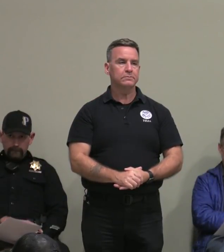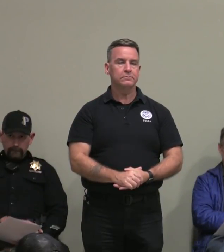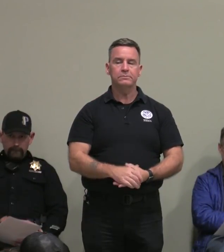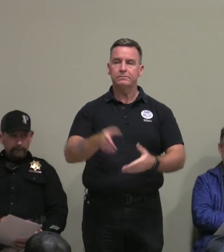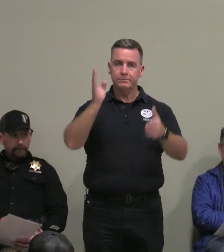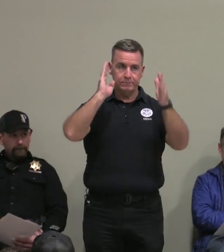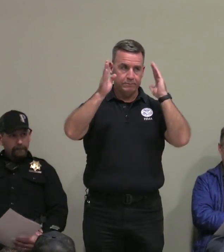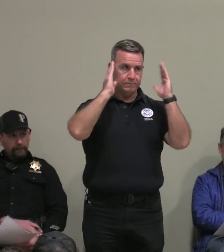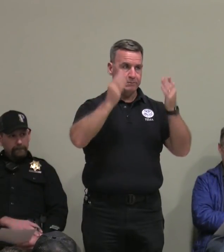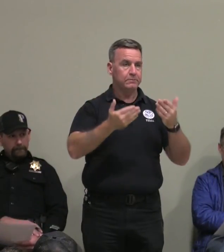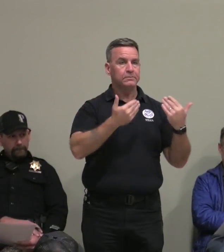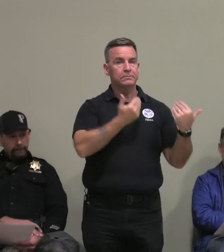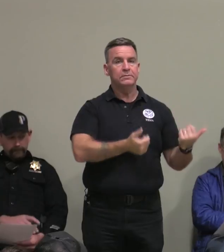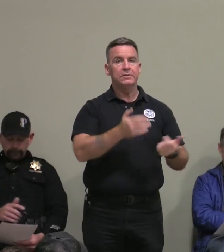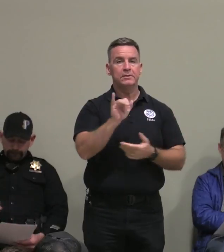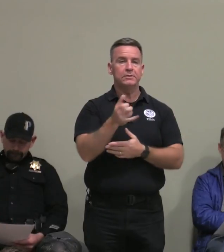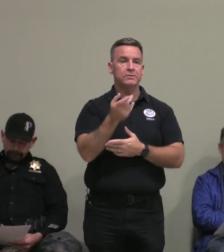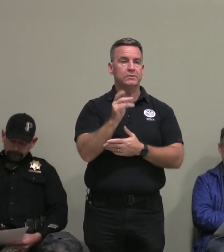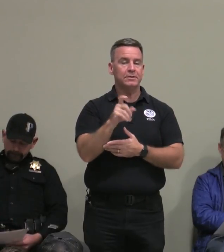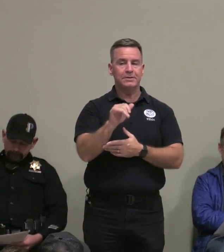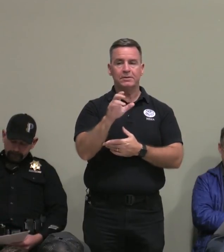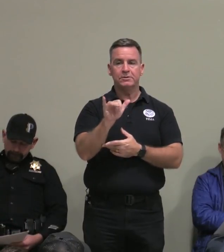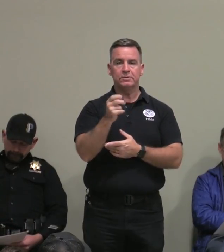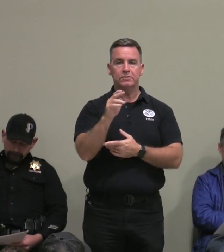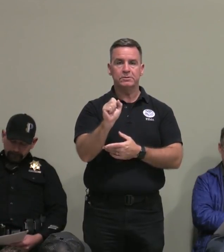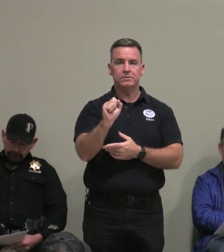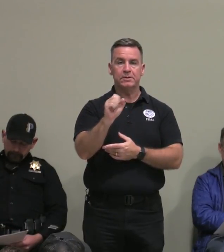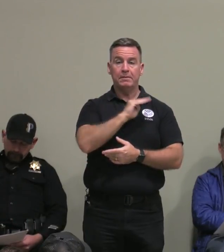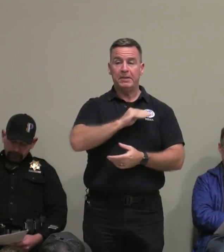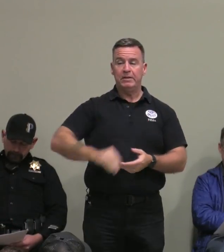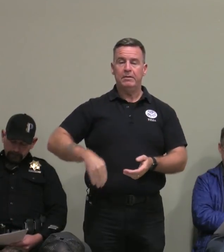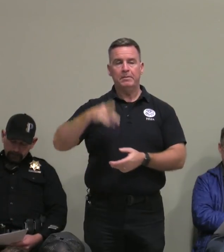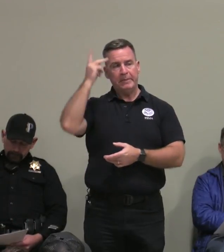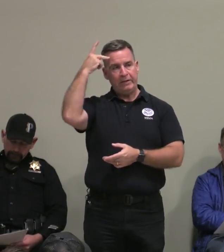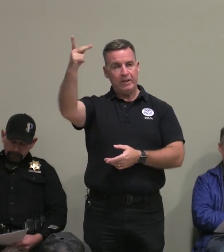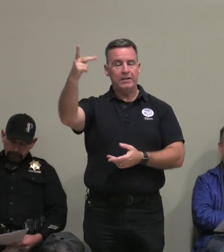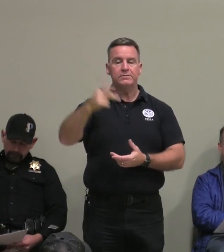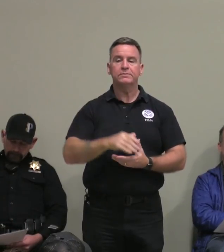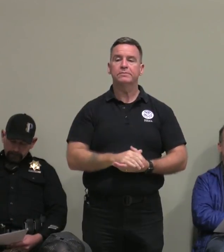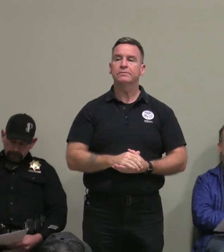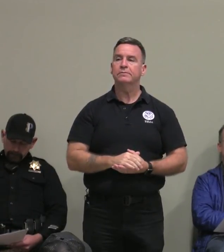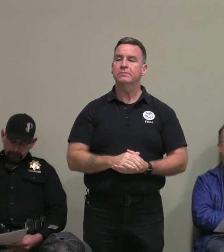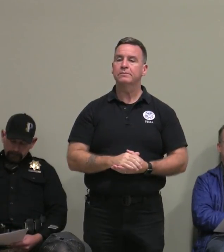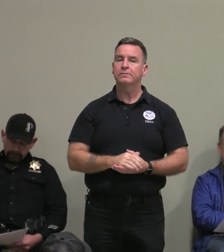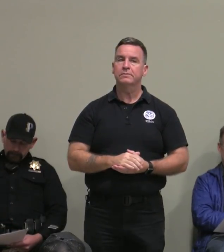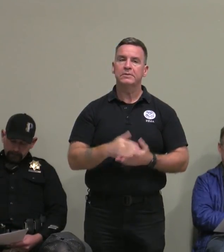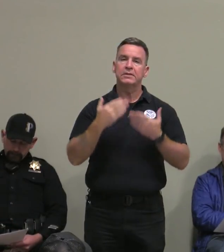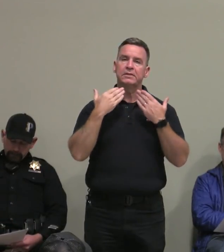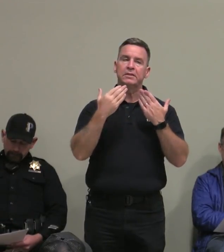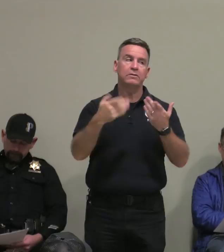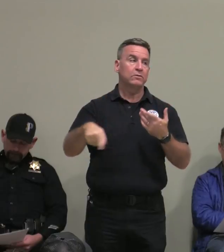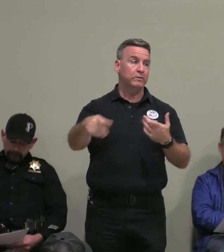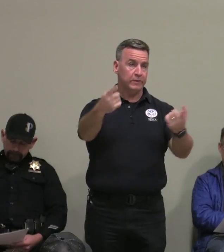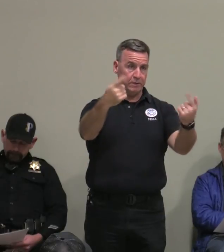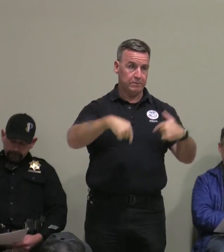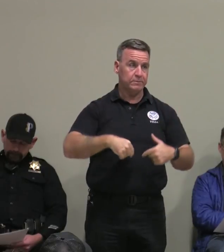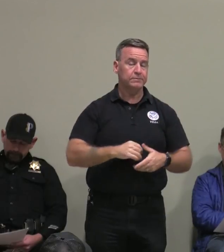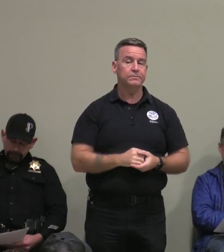Hi, I'm Jody Jones. I'm the mayor of Paradise. Thank you all for coming.